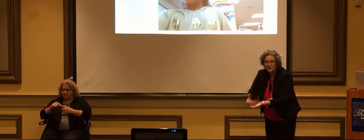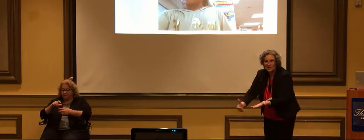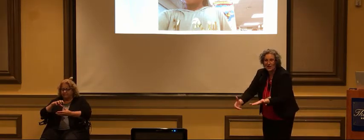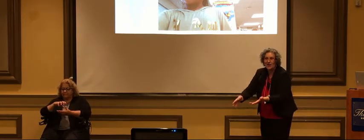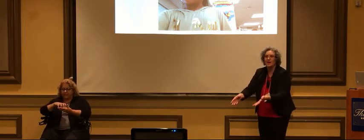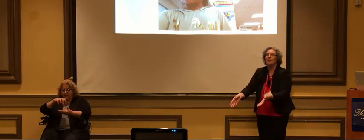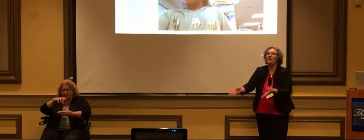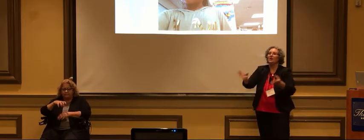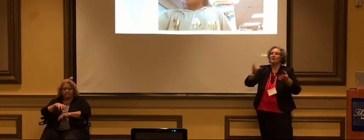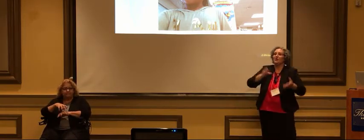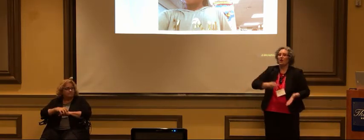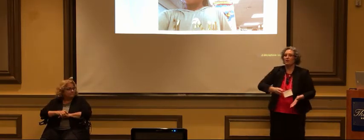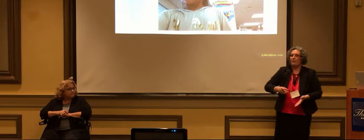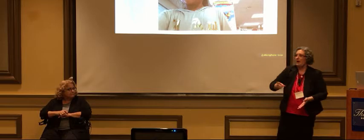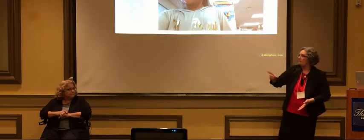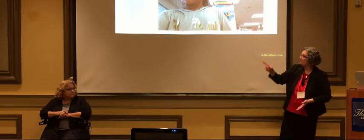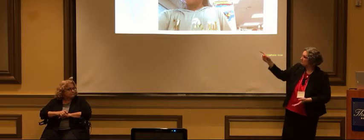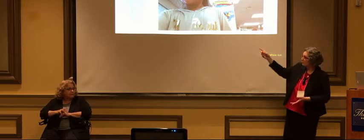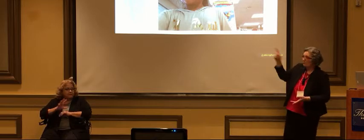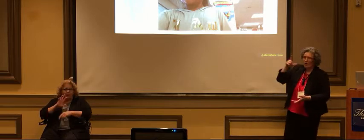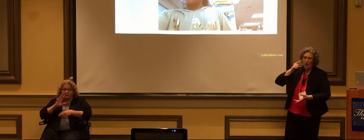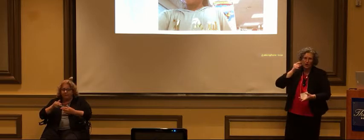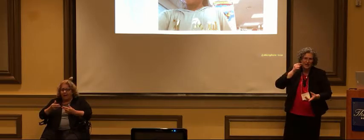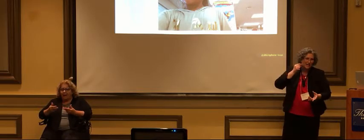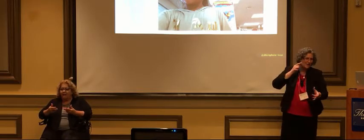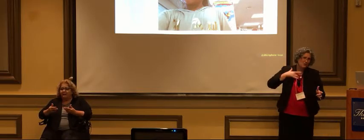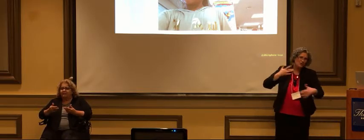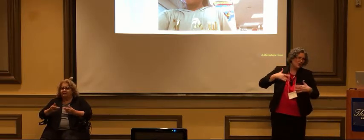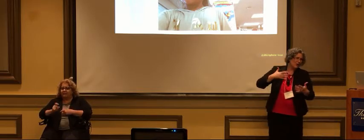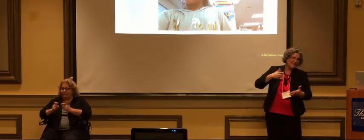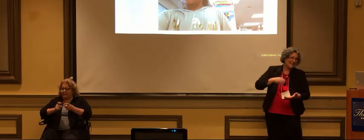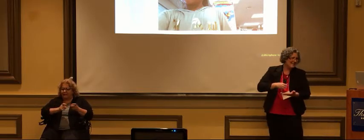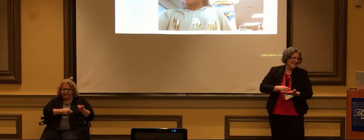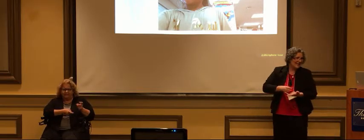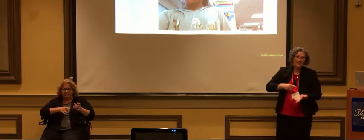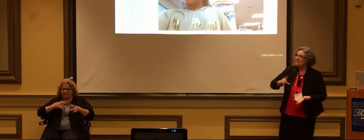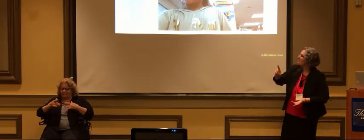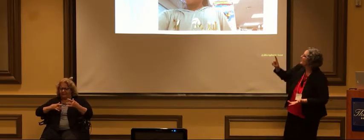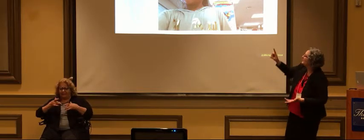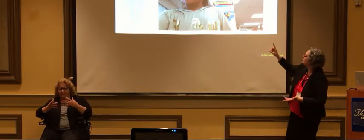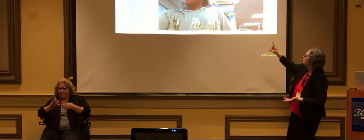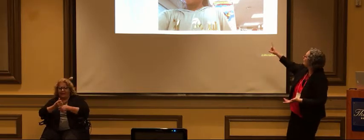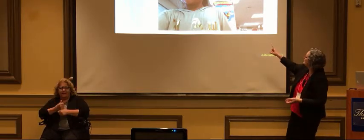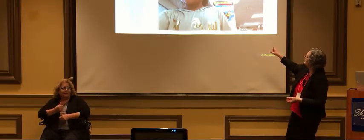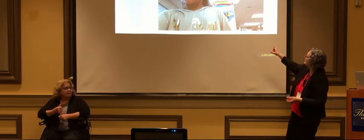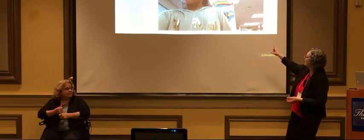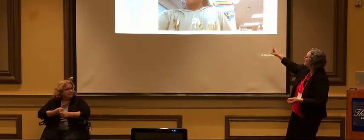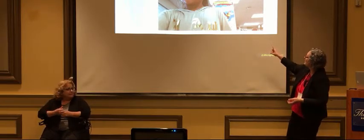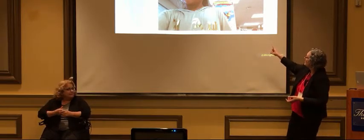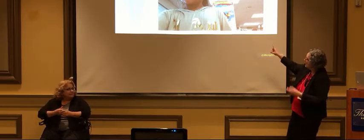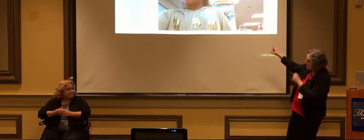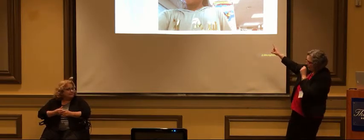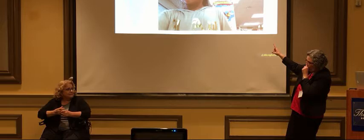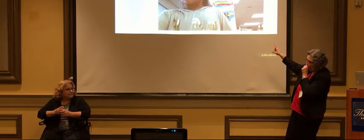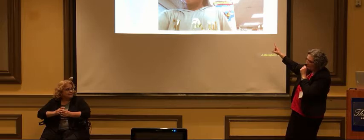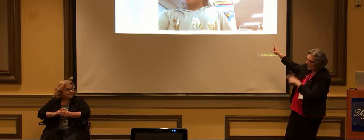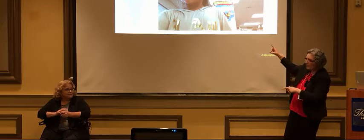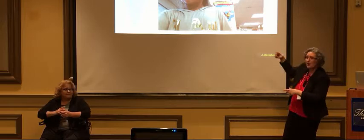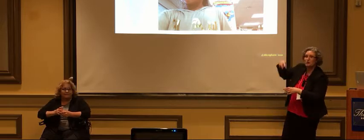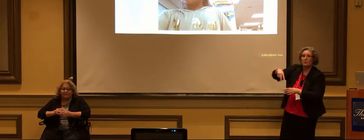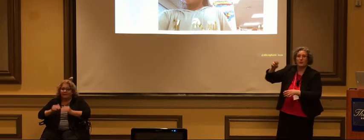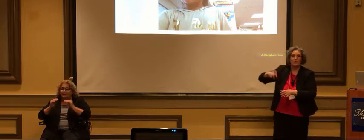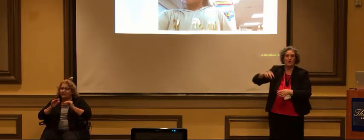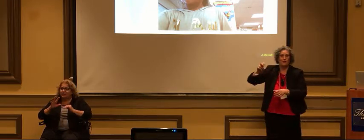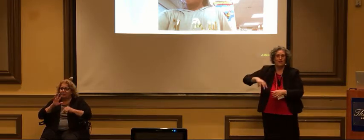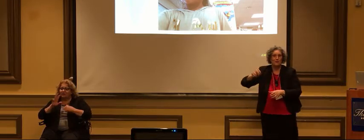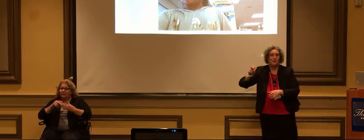and slicing her cake. She talked about all the gifts. She was so excited to get them. And then she also talked